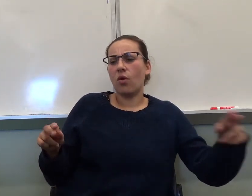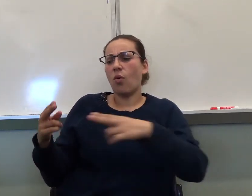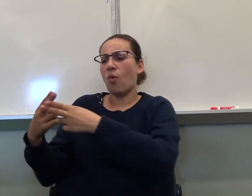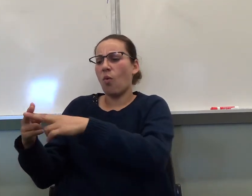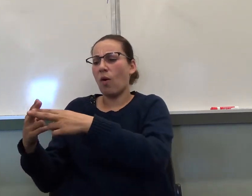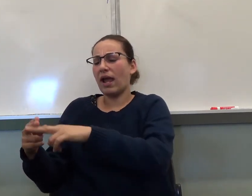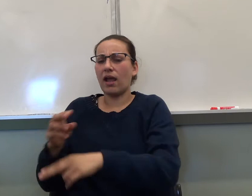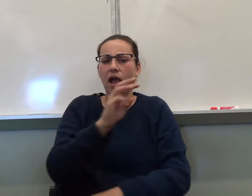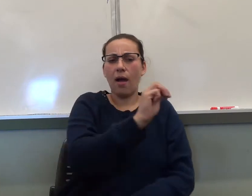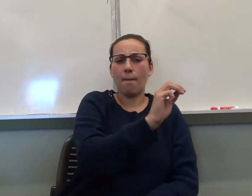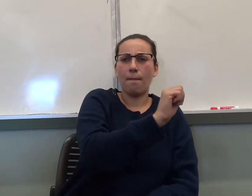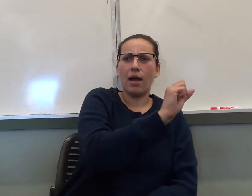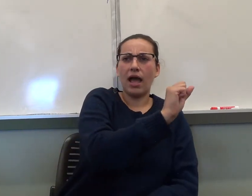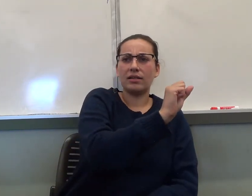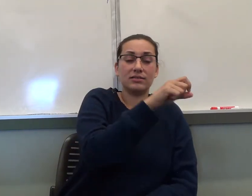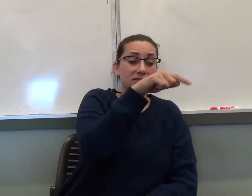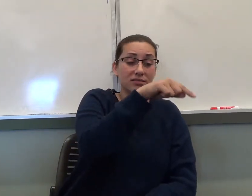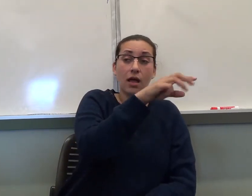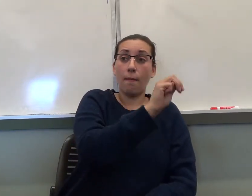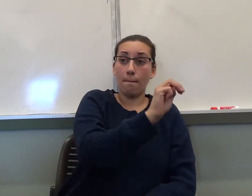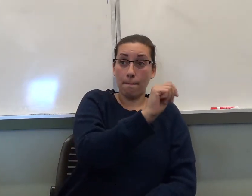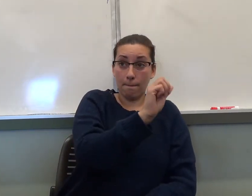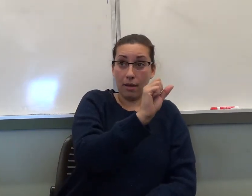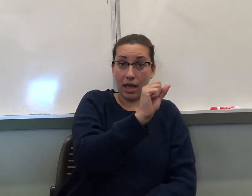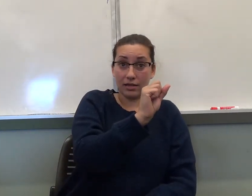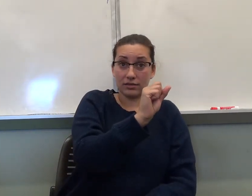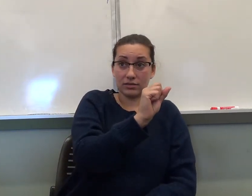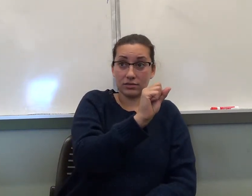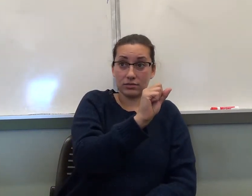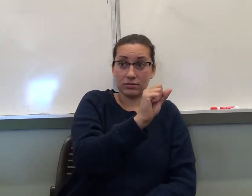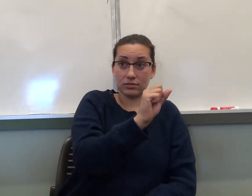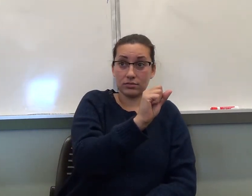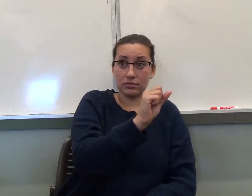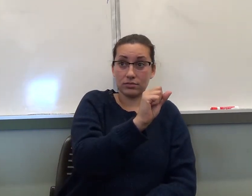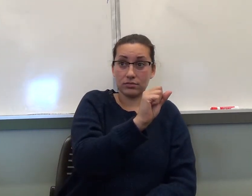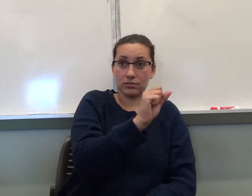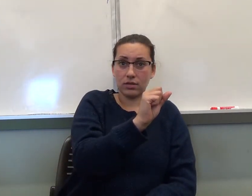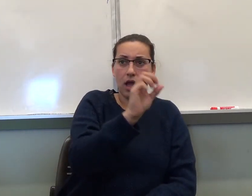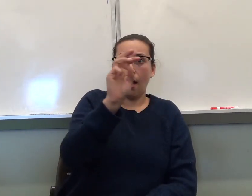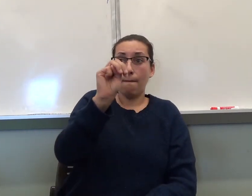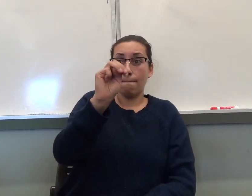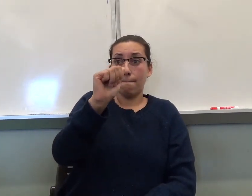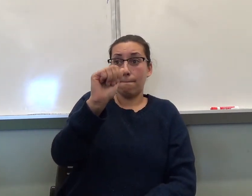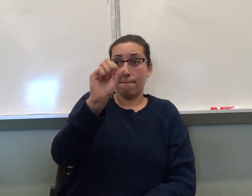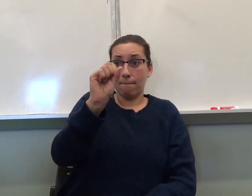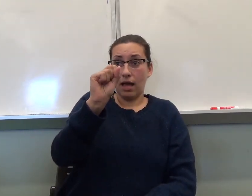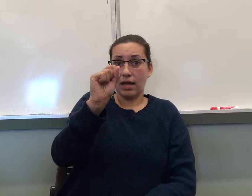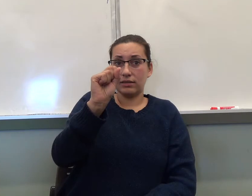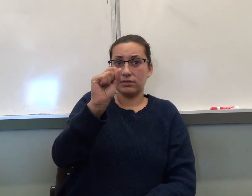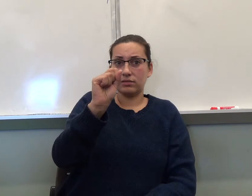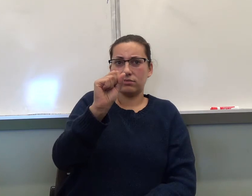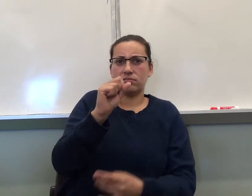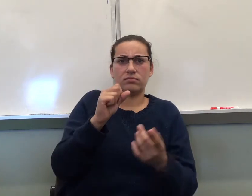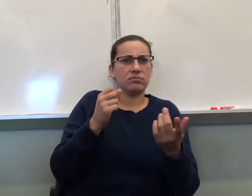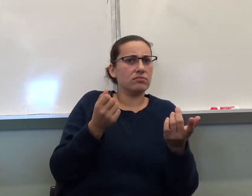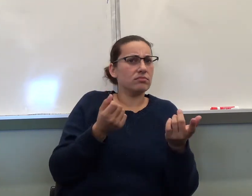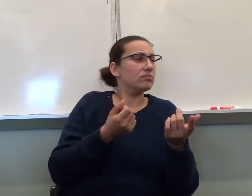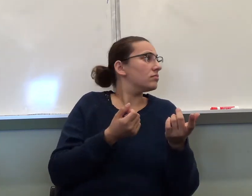Mass is a property of all objects that has nothing to do with what planet you're on. Excuse